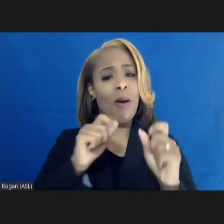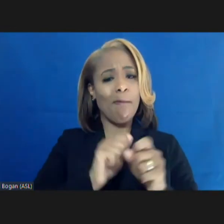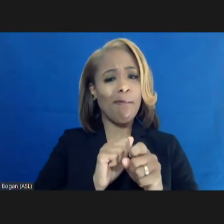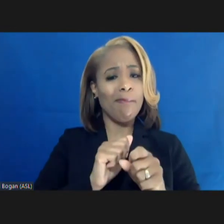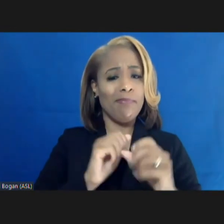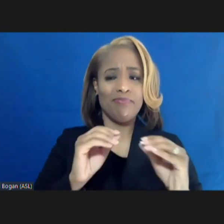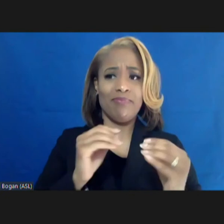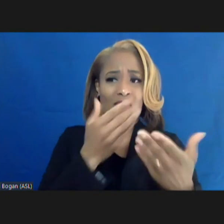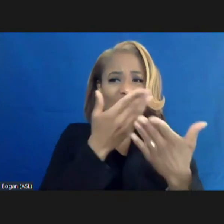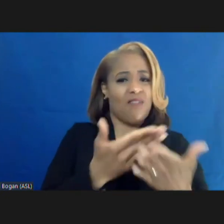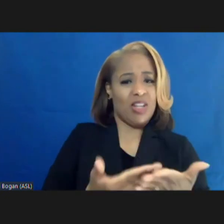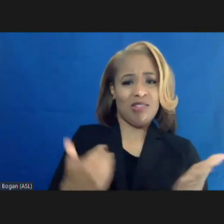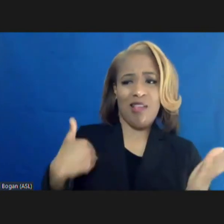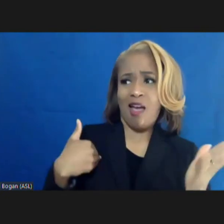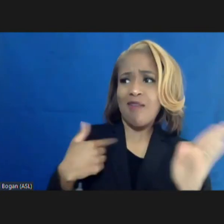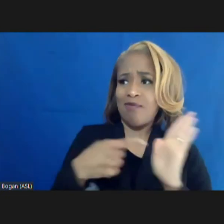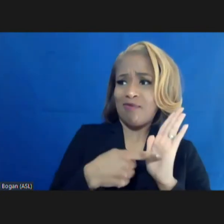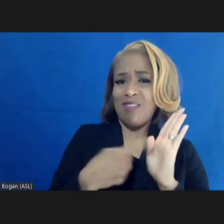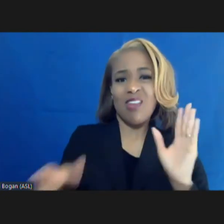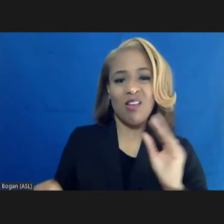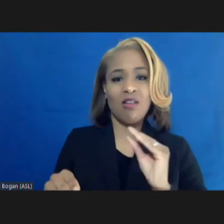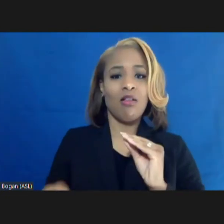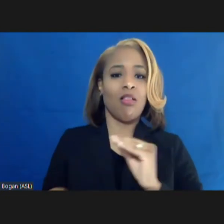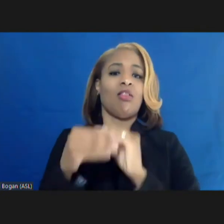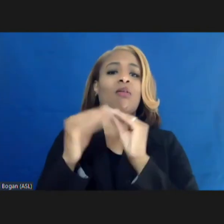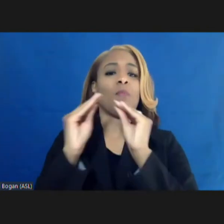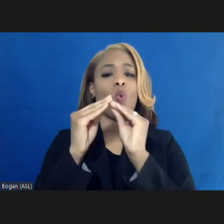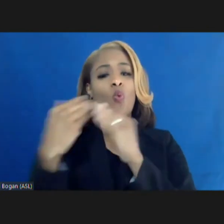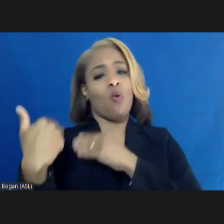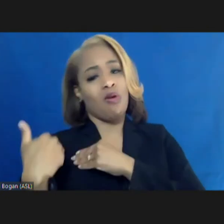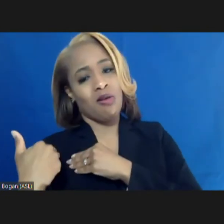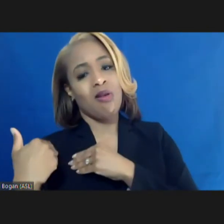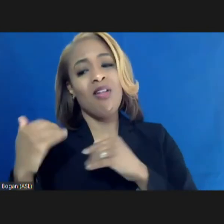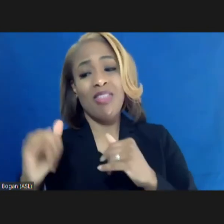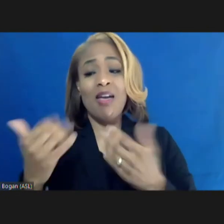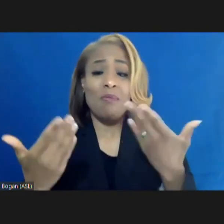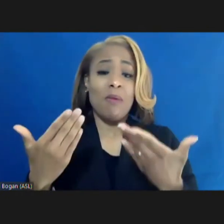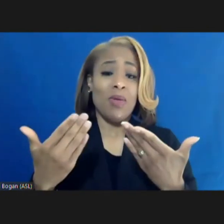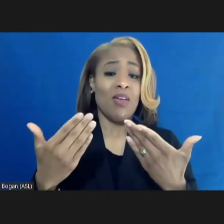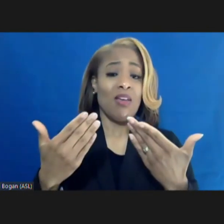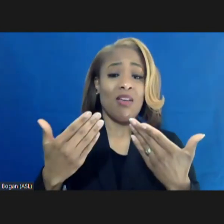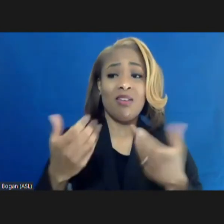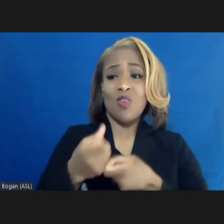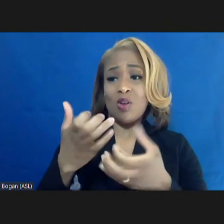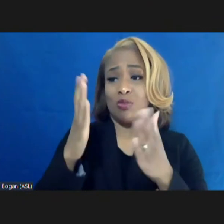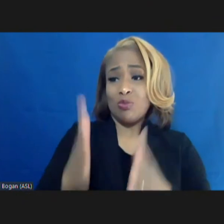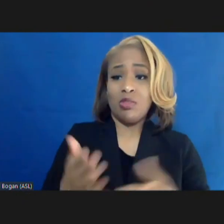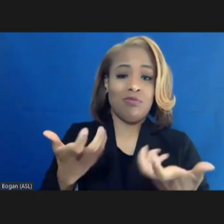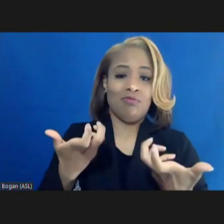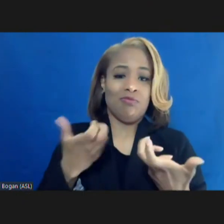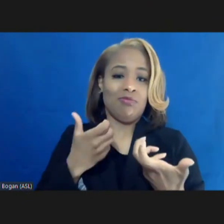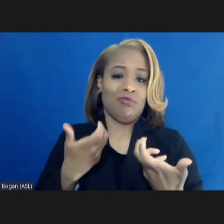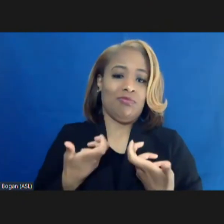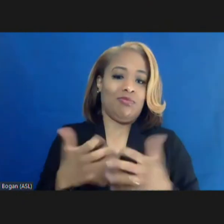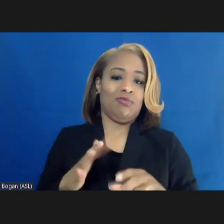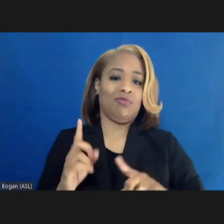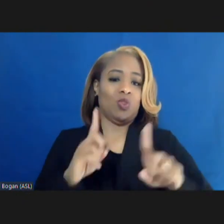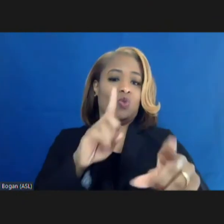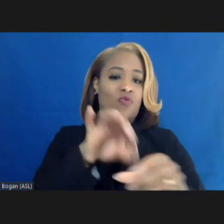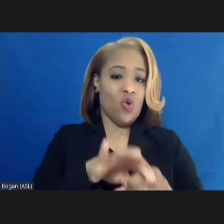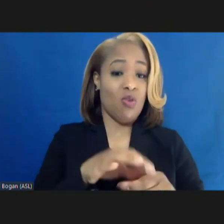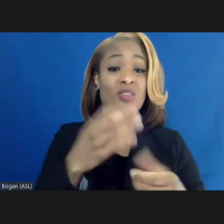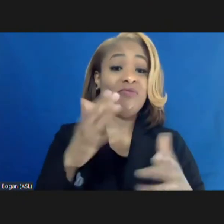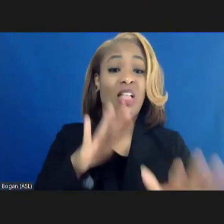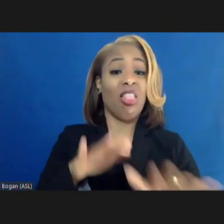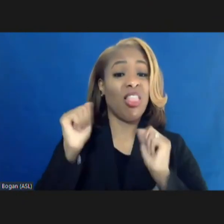evidence that this would require additional burdens that would deter someone from participating and, you know, likely in this scenario, lead them to leave a precinct